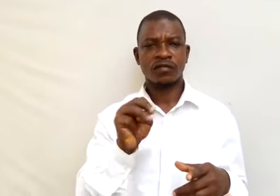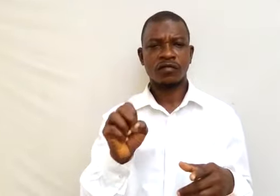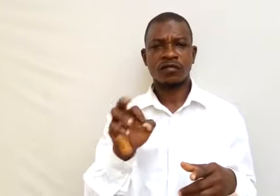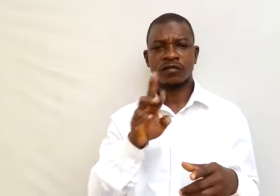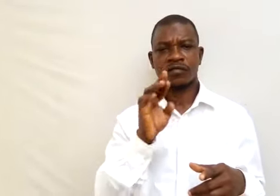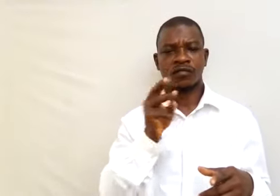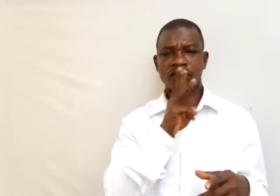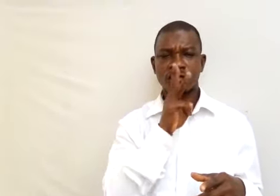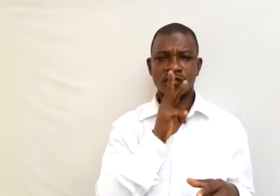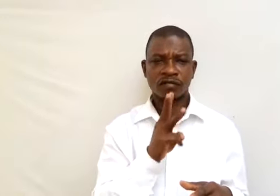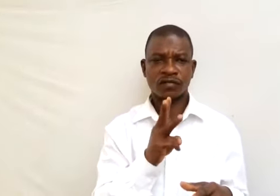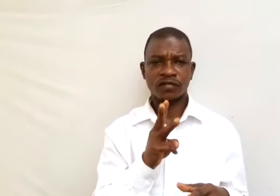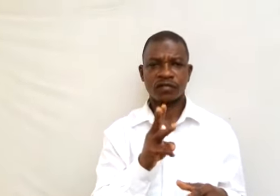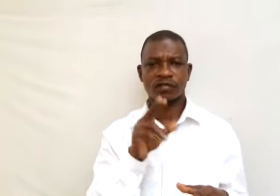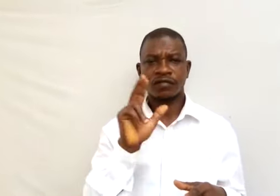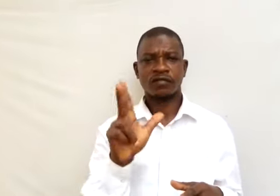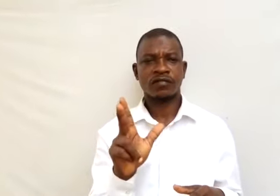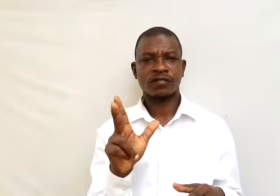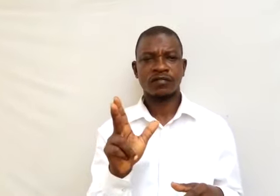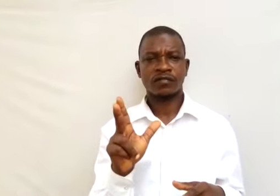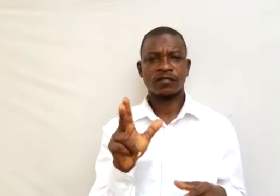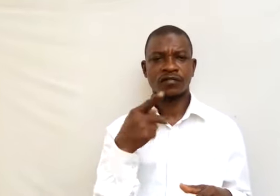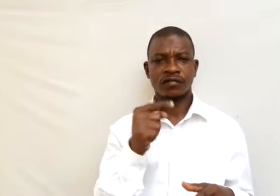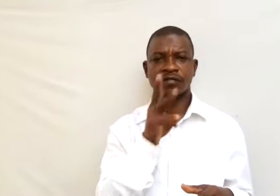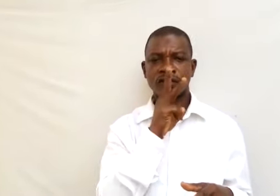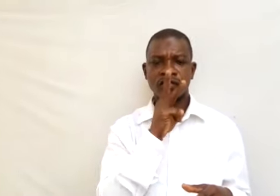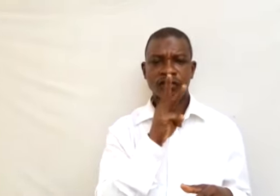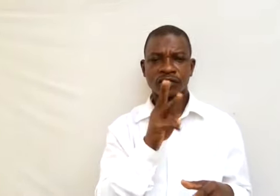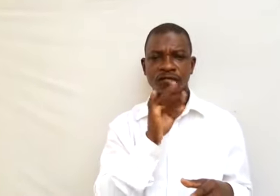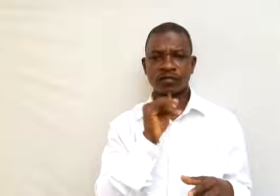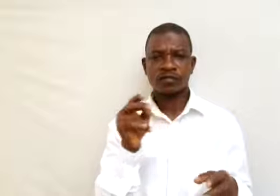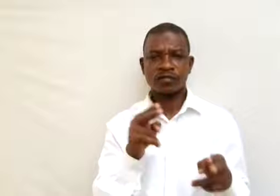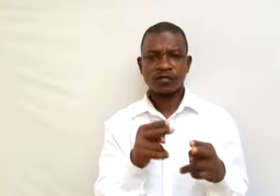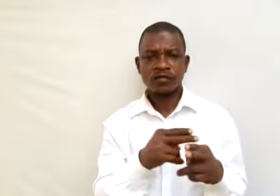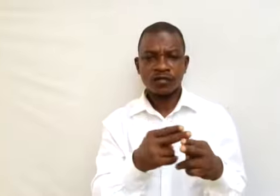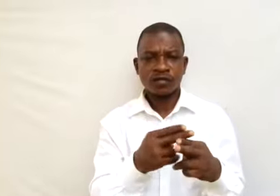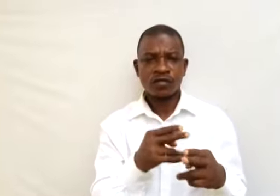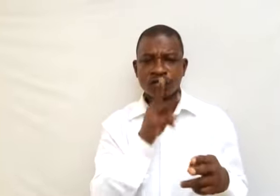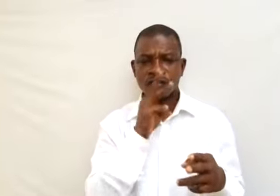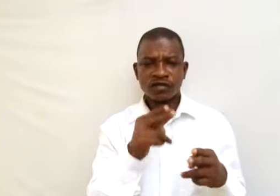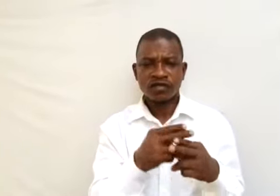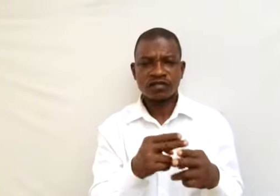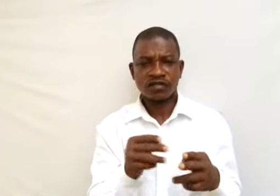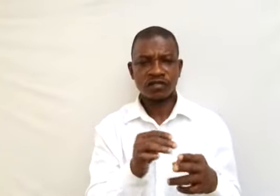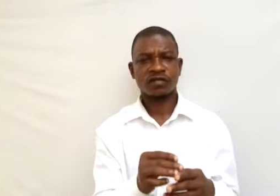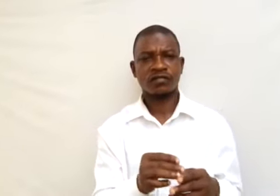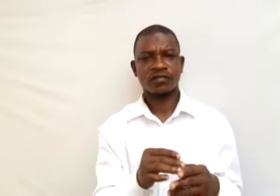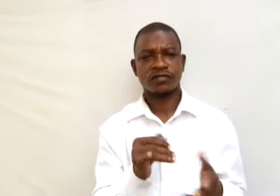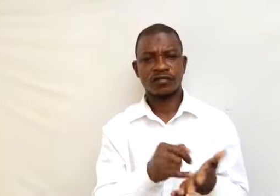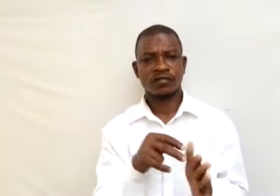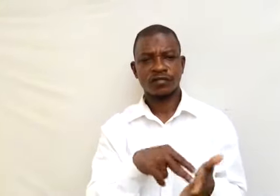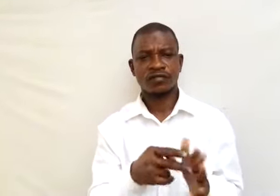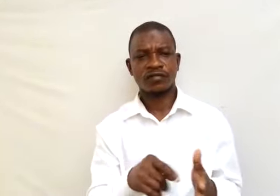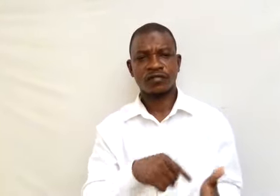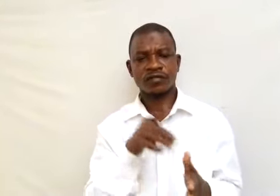three the water is shallow which means the deep the